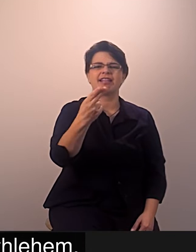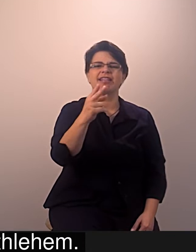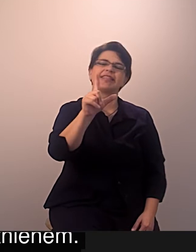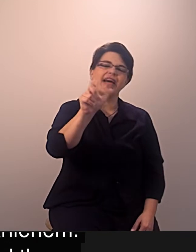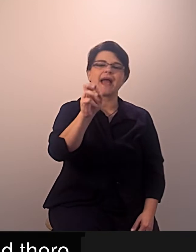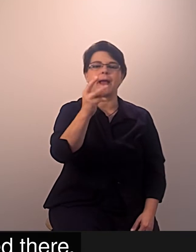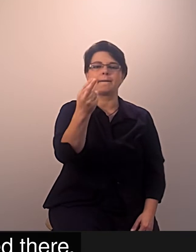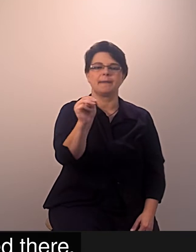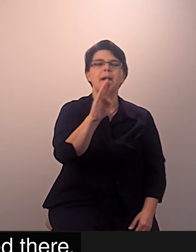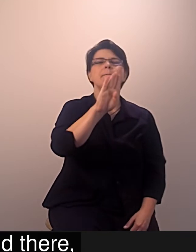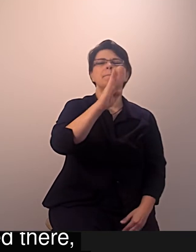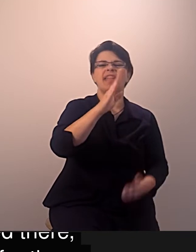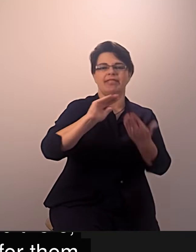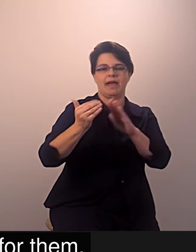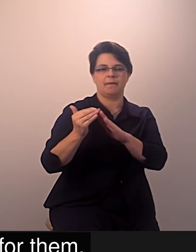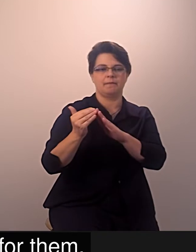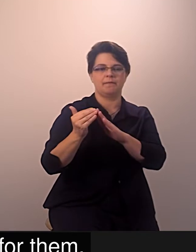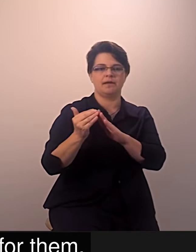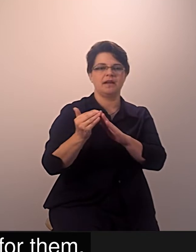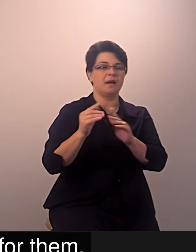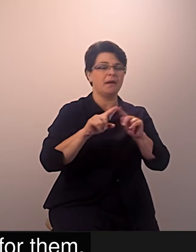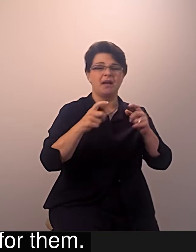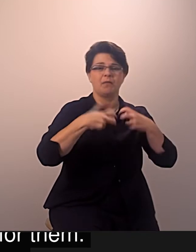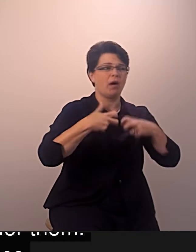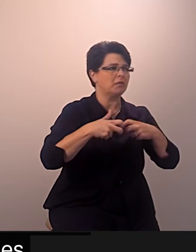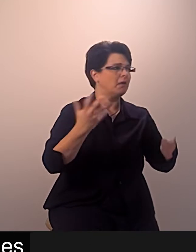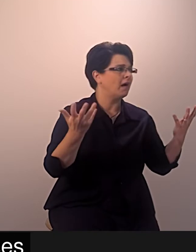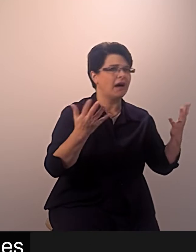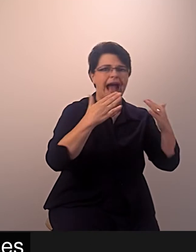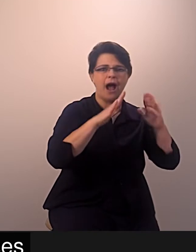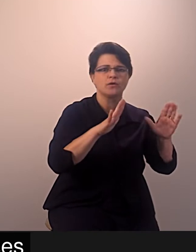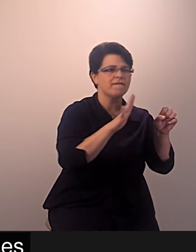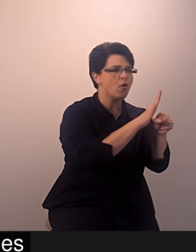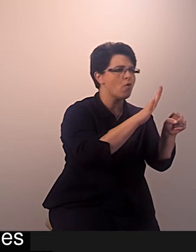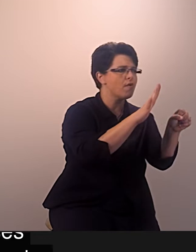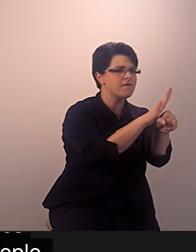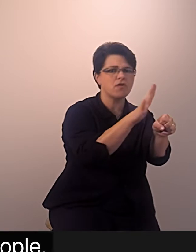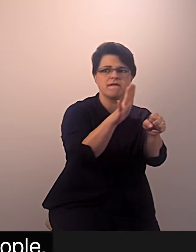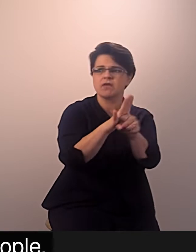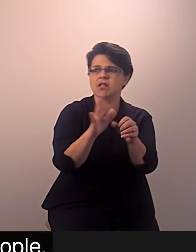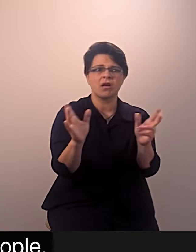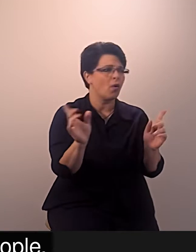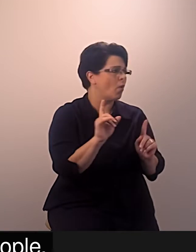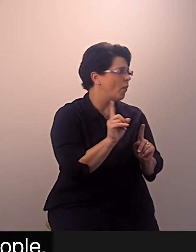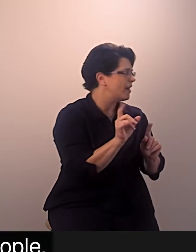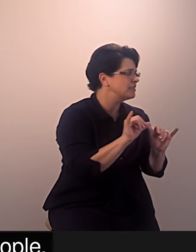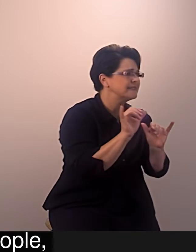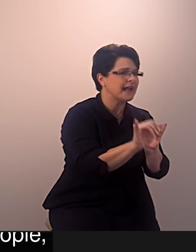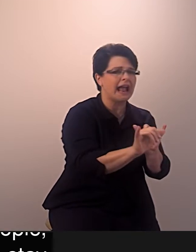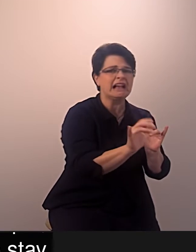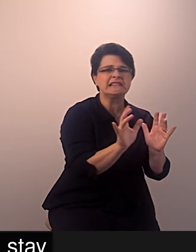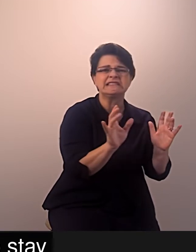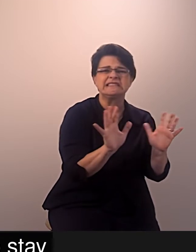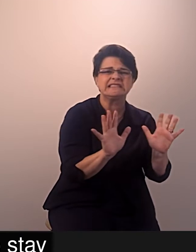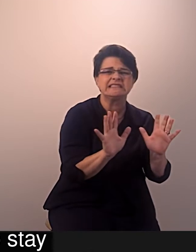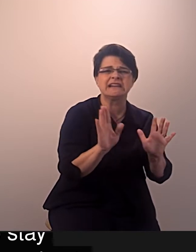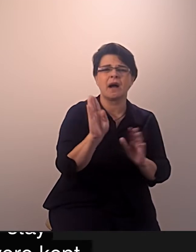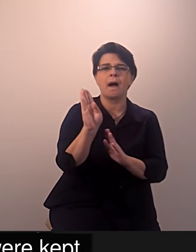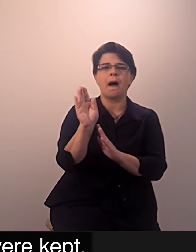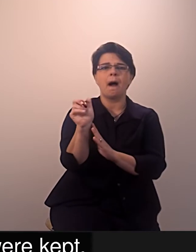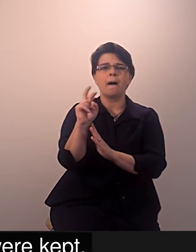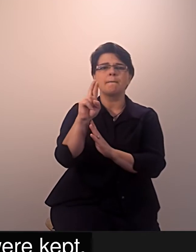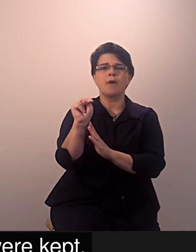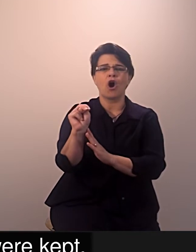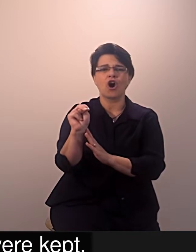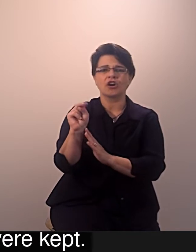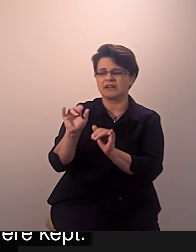for them. All the houses were full of people, so they had to stay where the cattle were kept. It was there